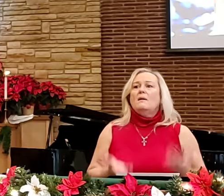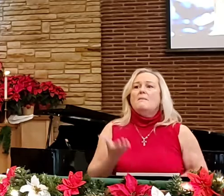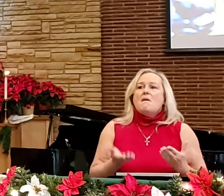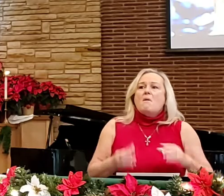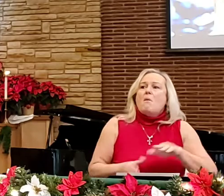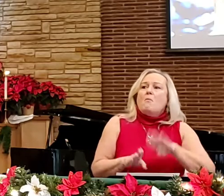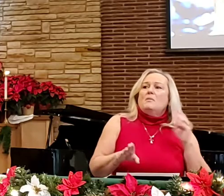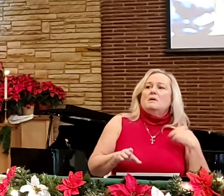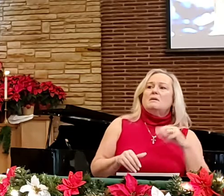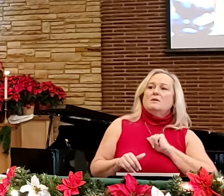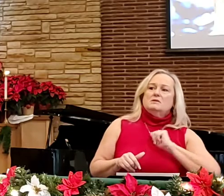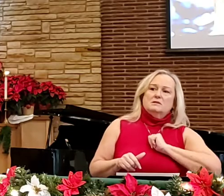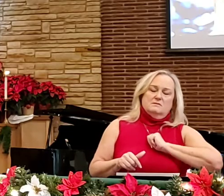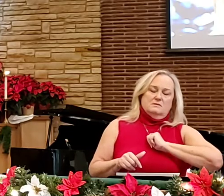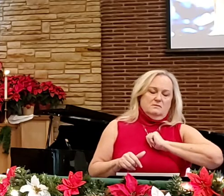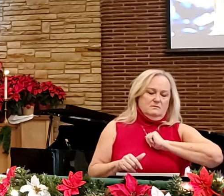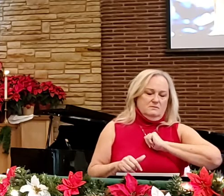open ourselves